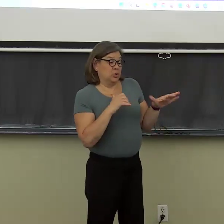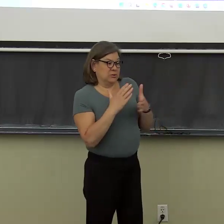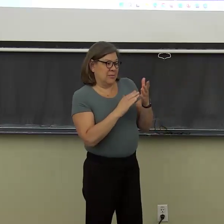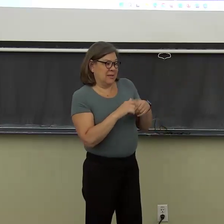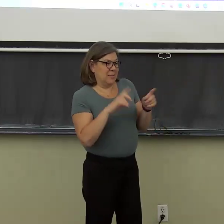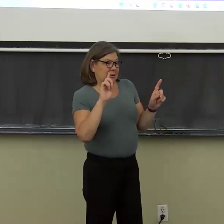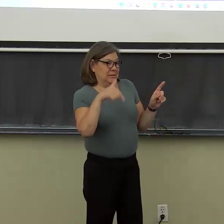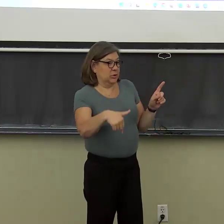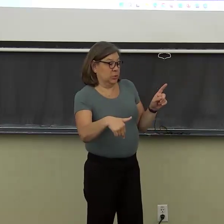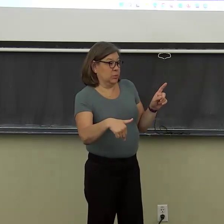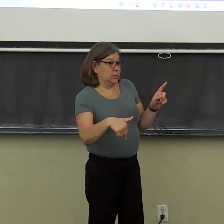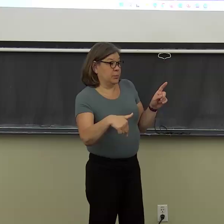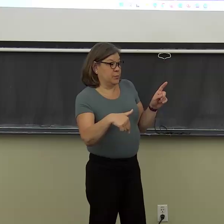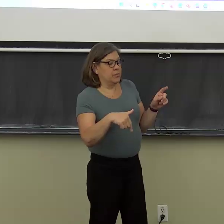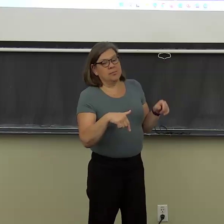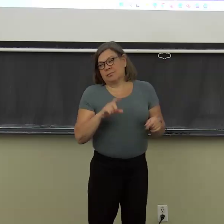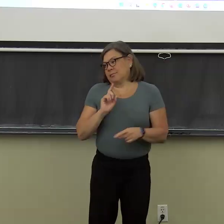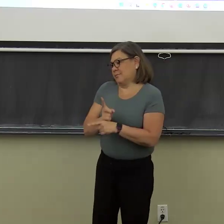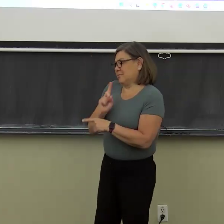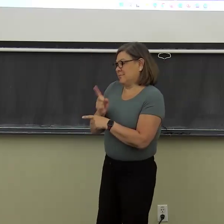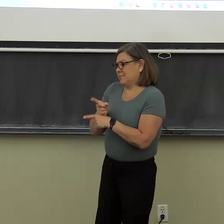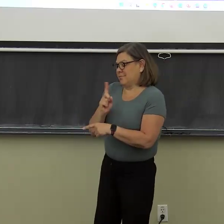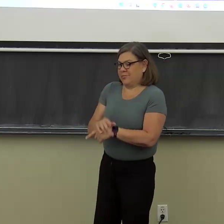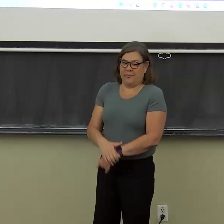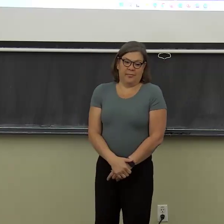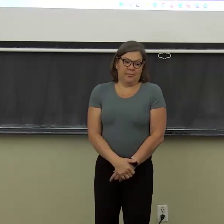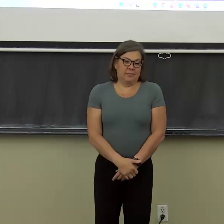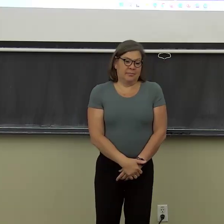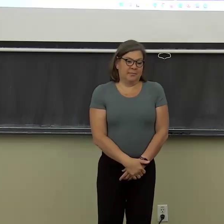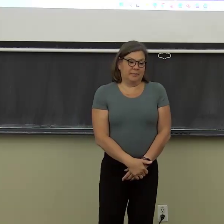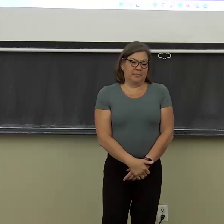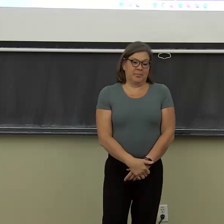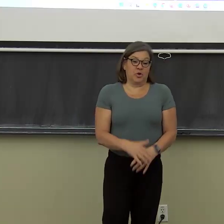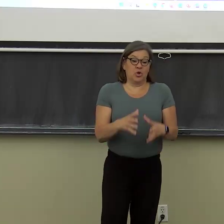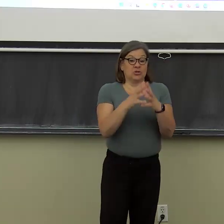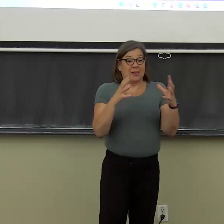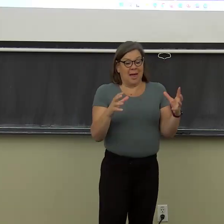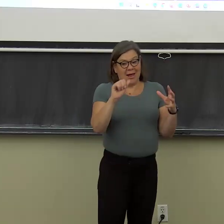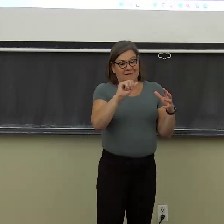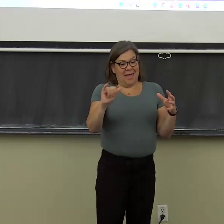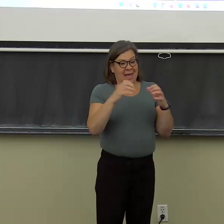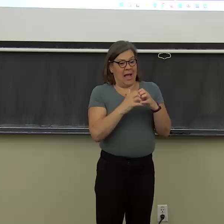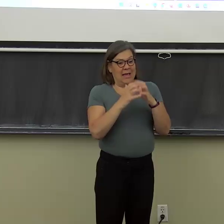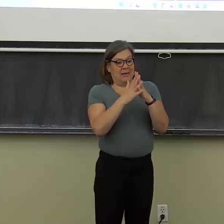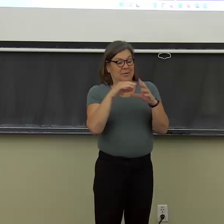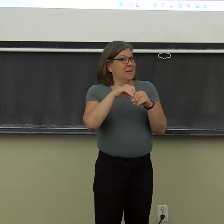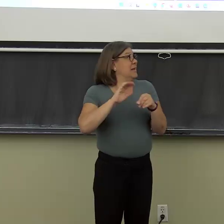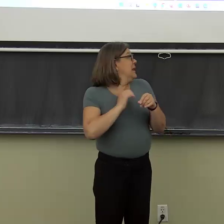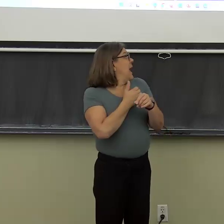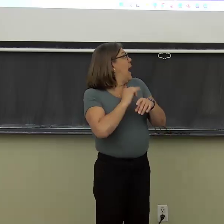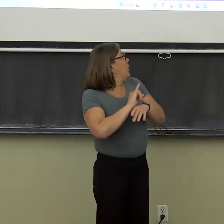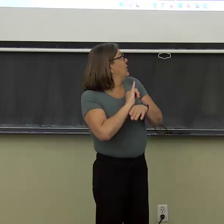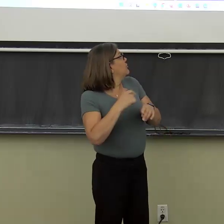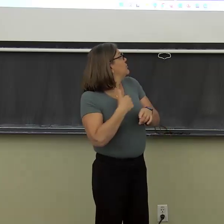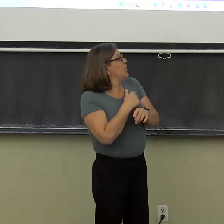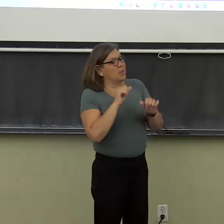Yes, that's right. We can. There's a lot of AI that's being implemented in our industry that we